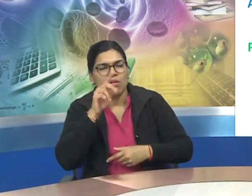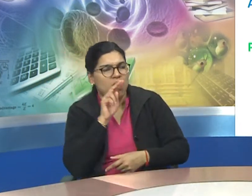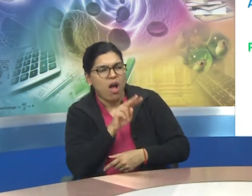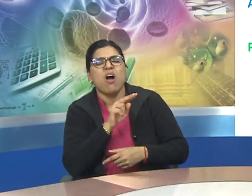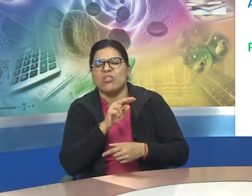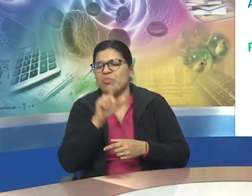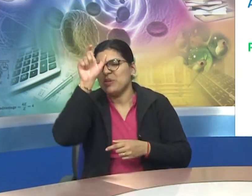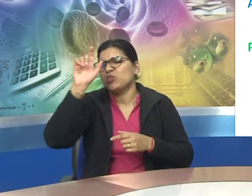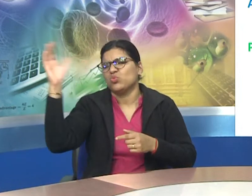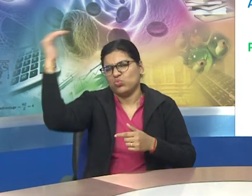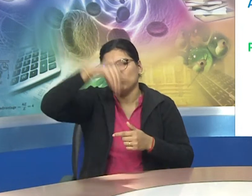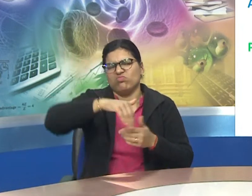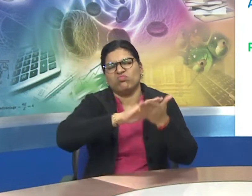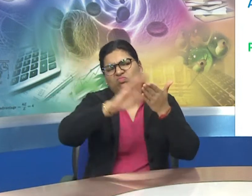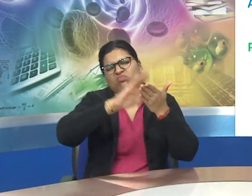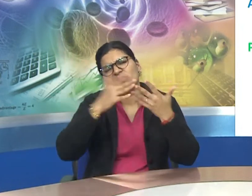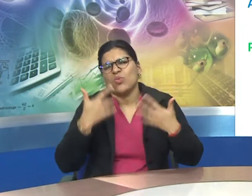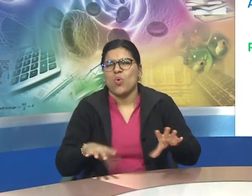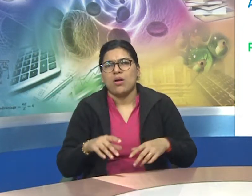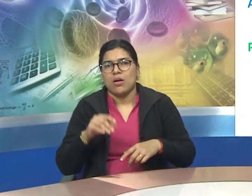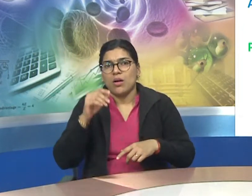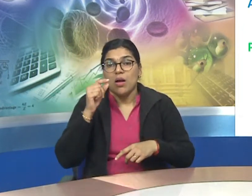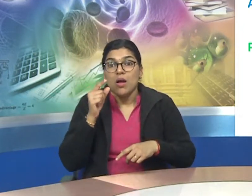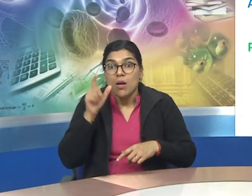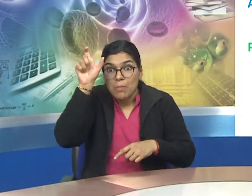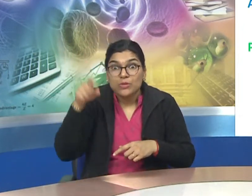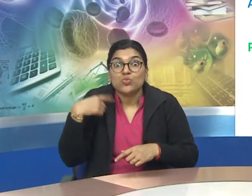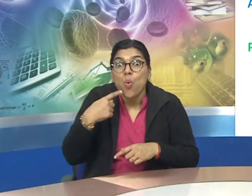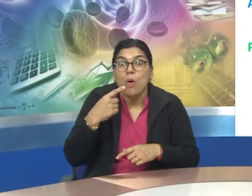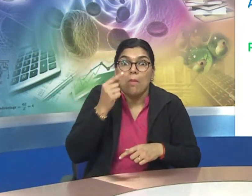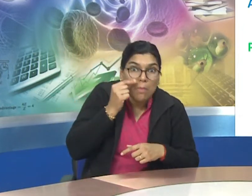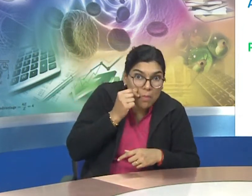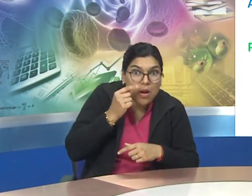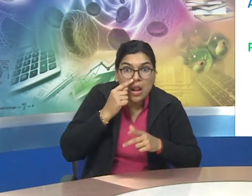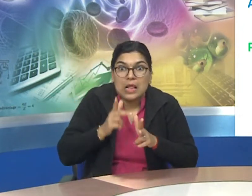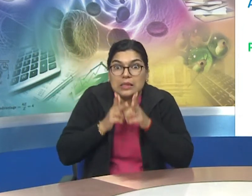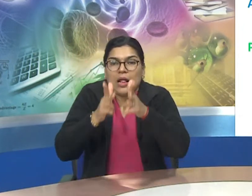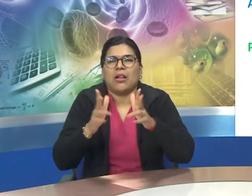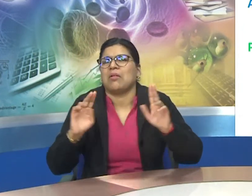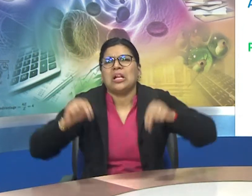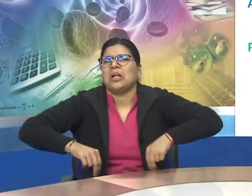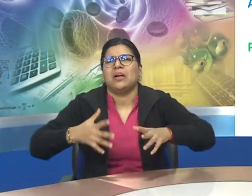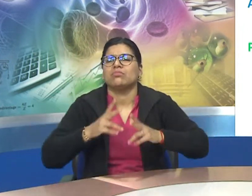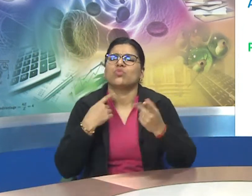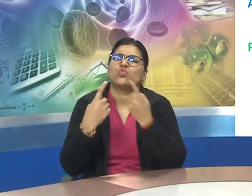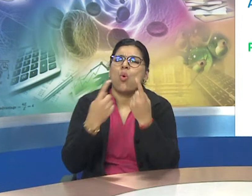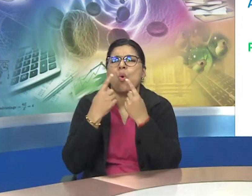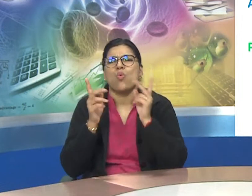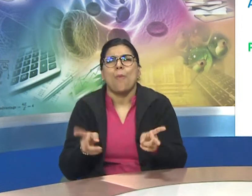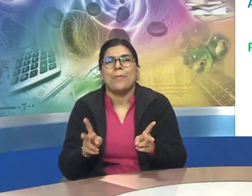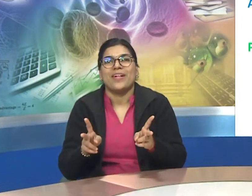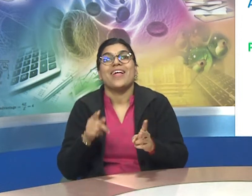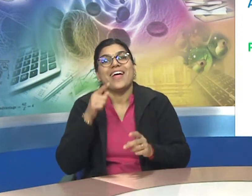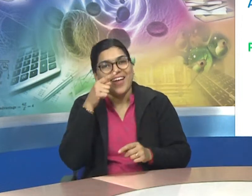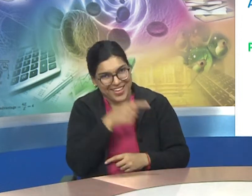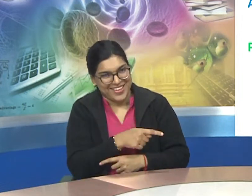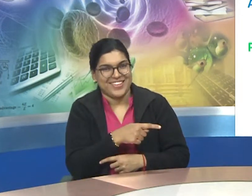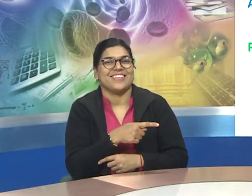It is simple. The window has been cleaned. By whom? It has not been mentioned. It is not needed